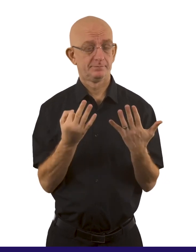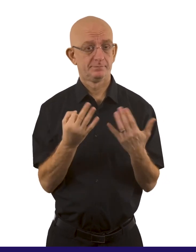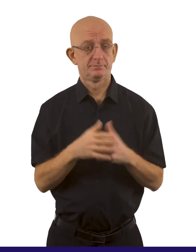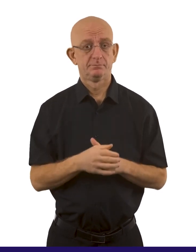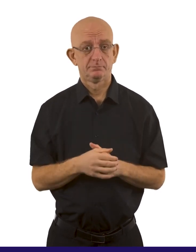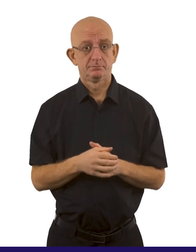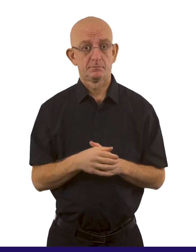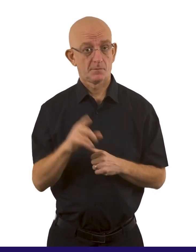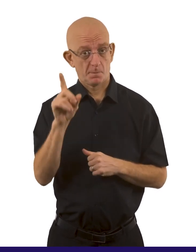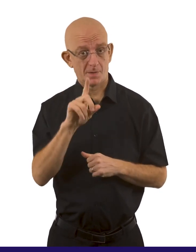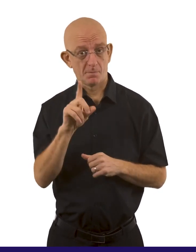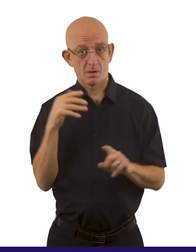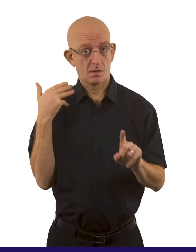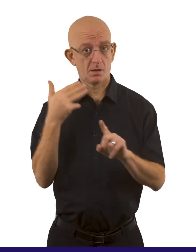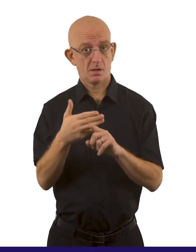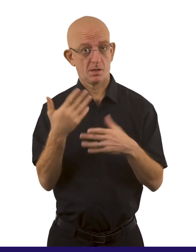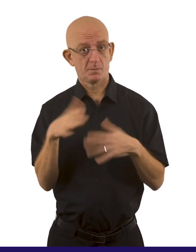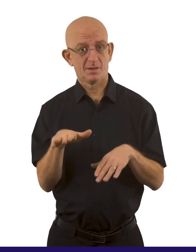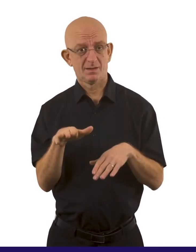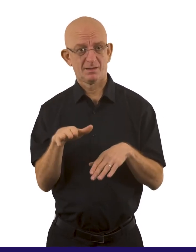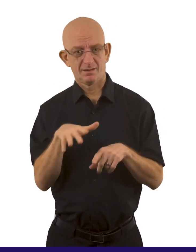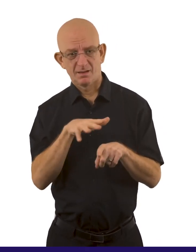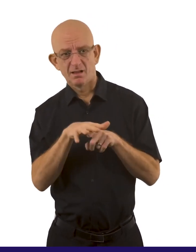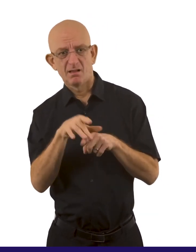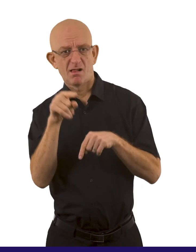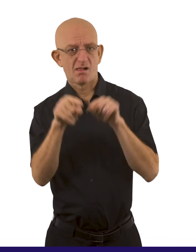Have people ever mistreated you because of your disability?